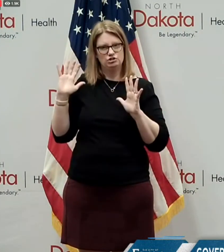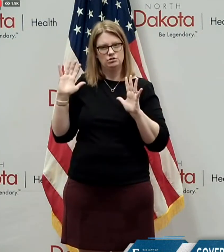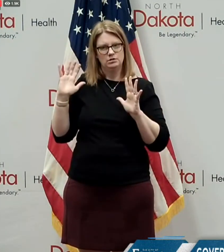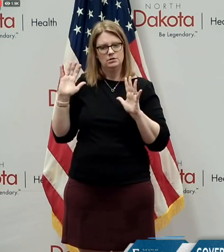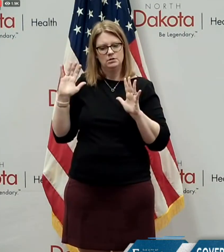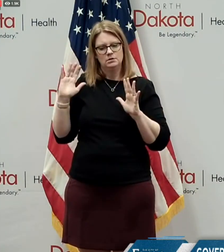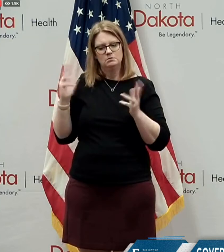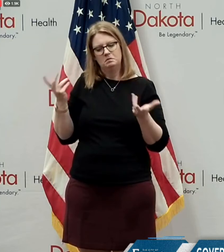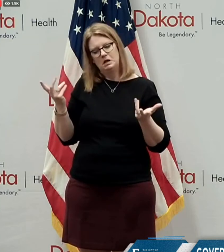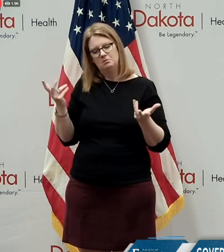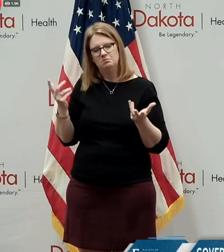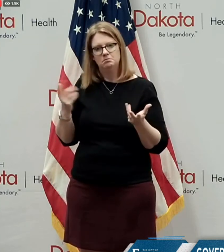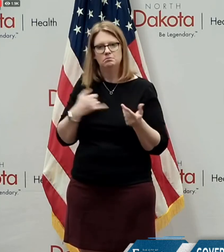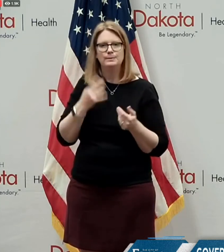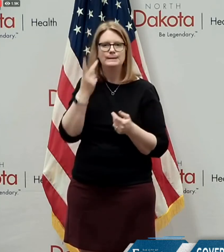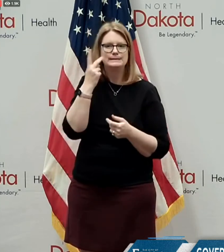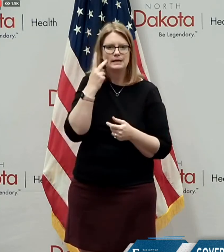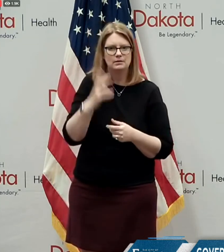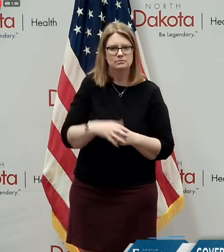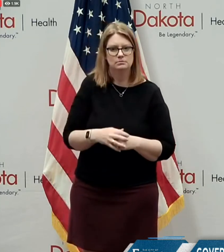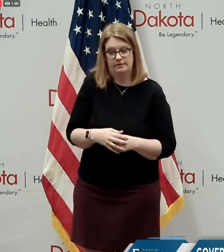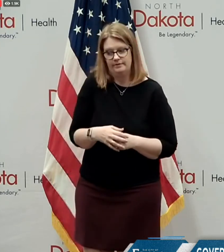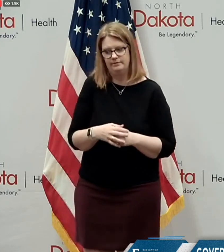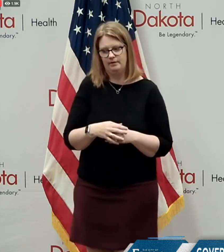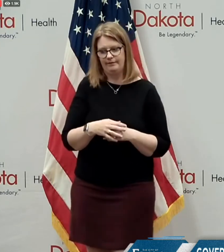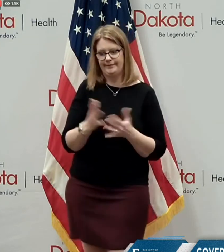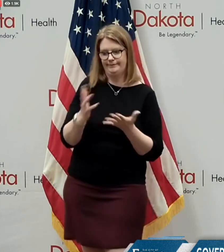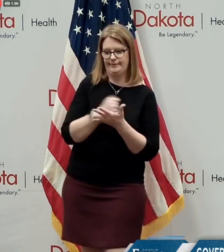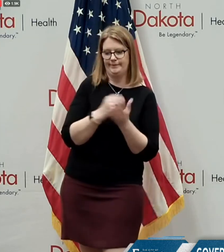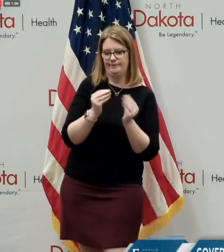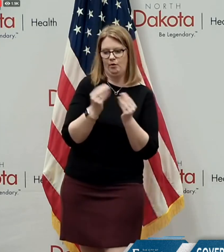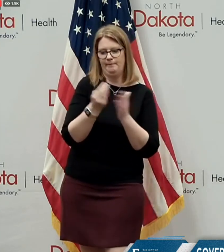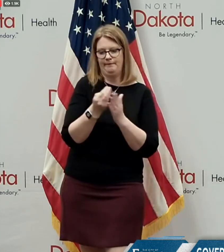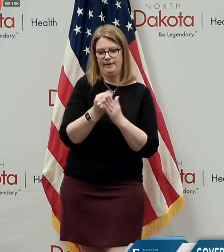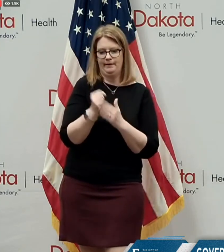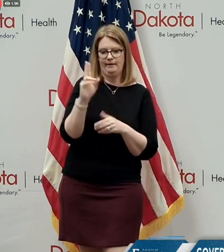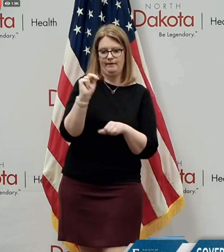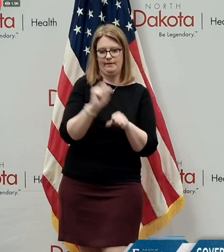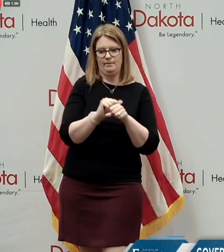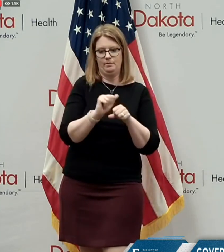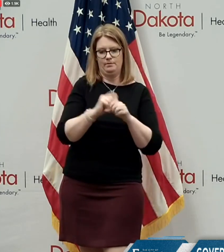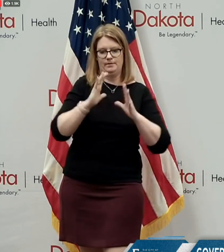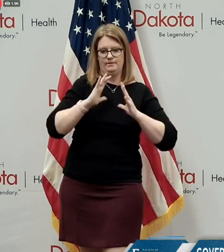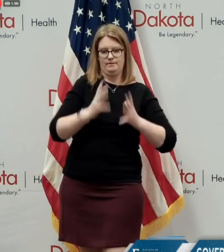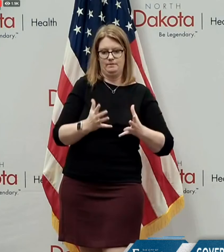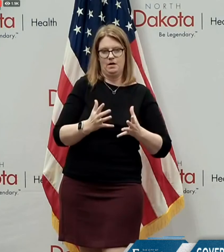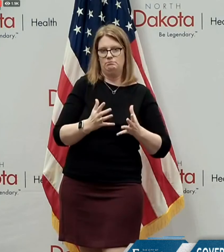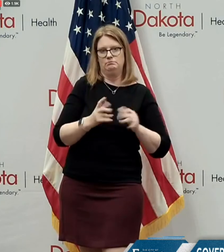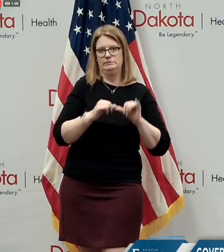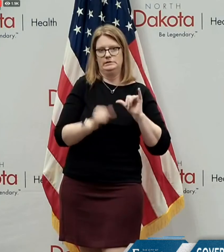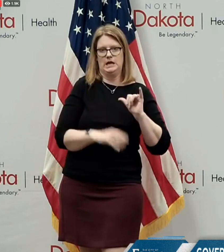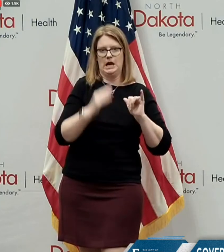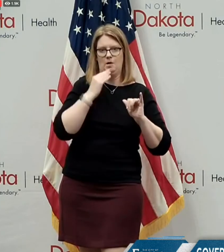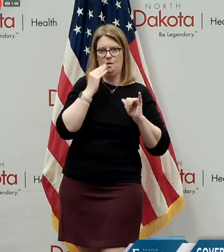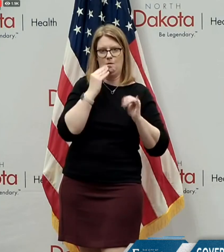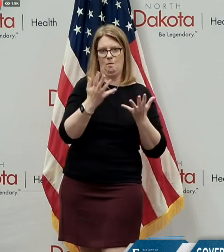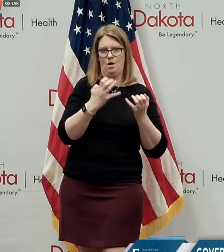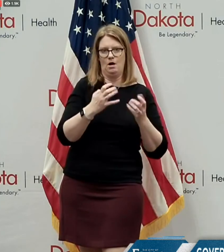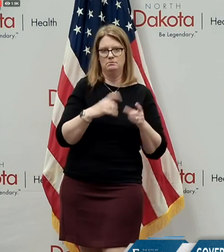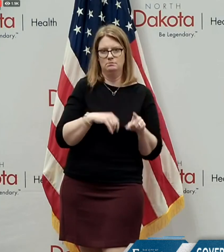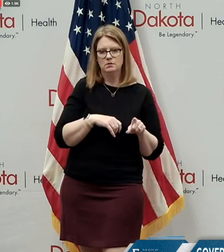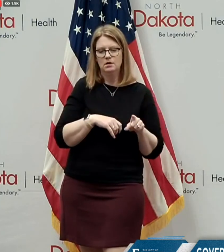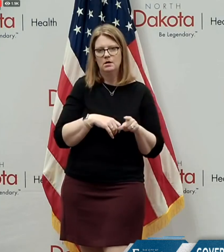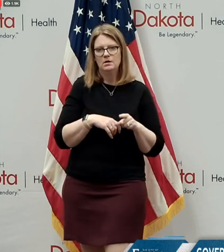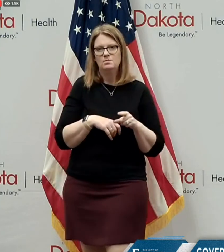mean, that would make economic sense. If you can make more money on unemployment than you can at your job, I understand the strong incentive to do that. So I